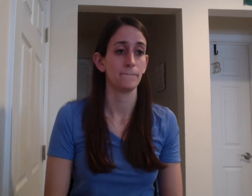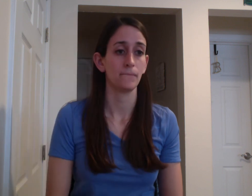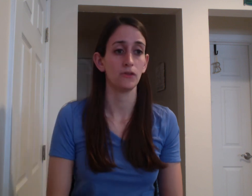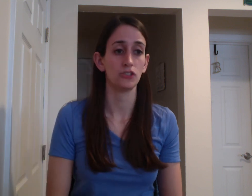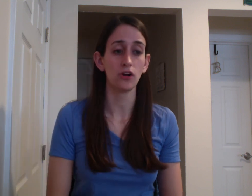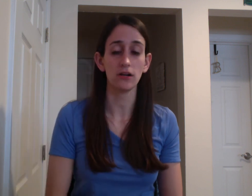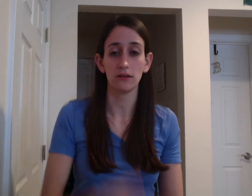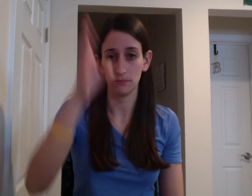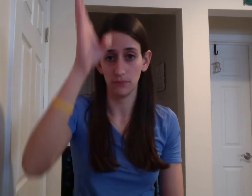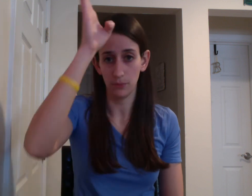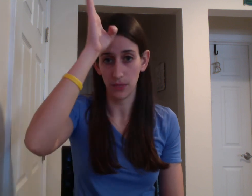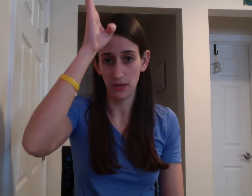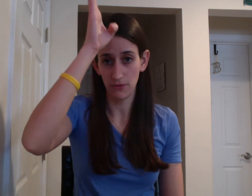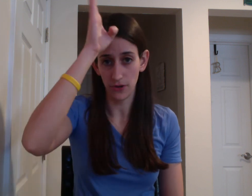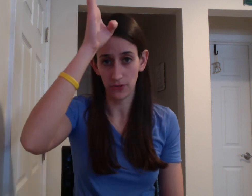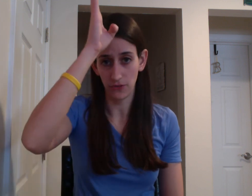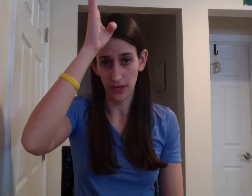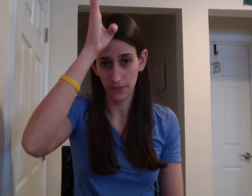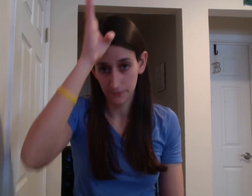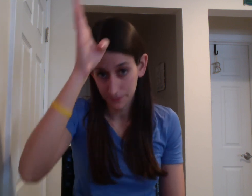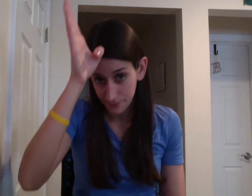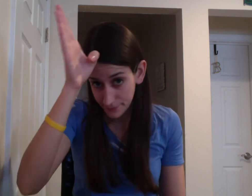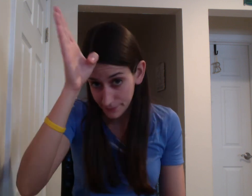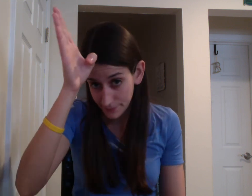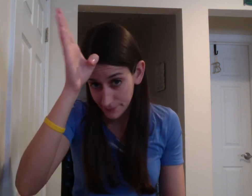A shark, B for his fin.